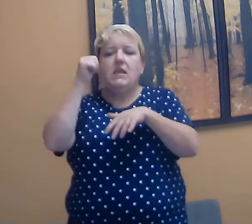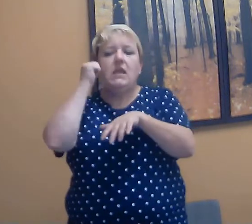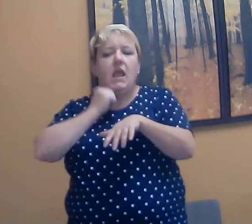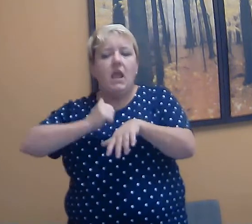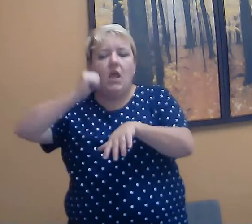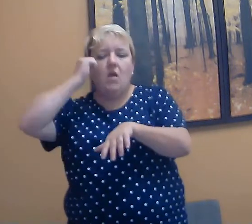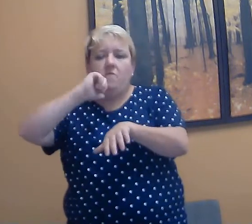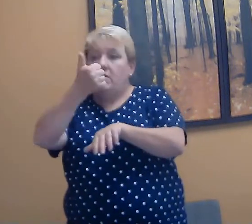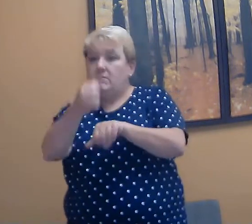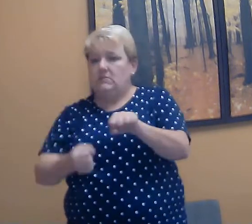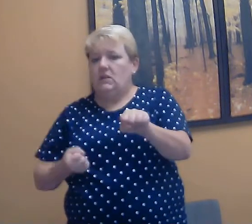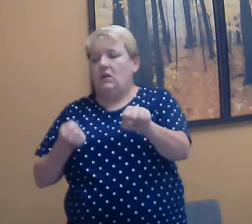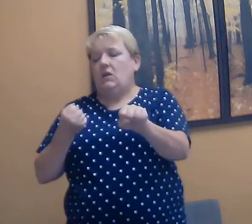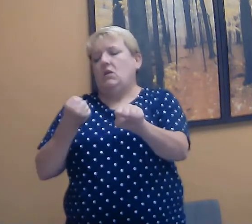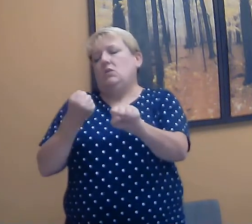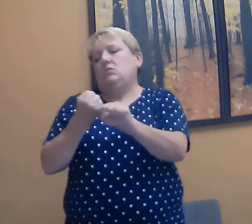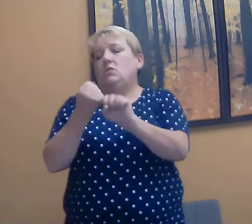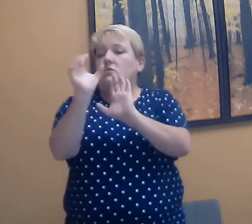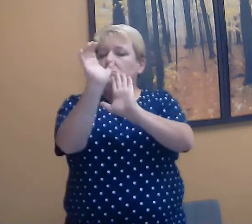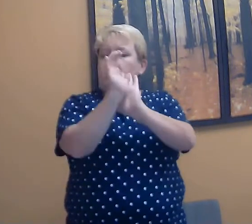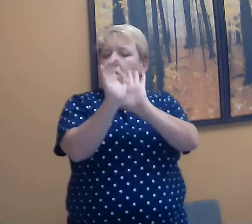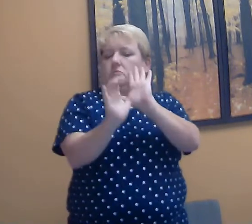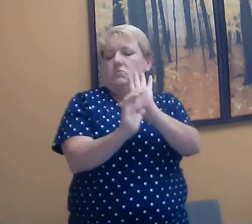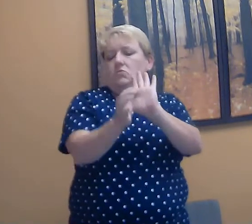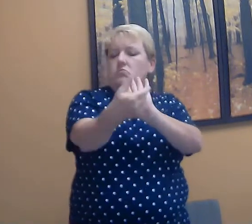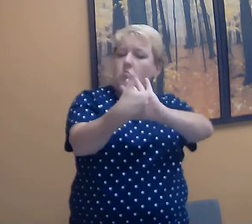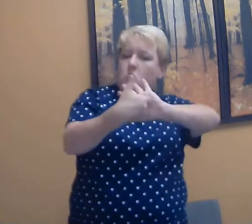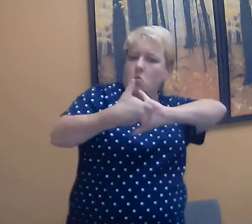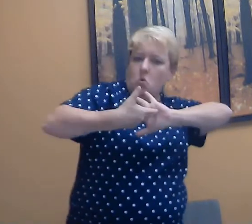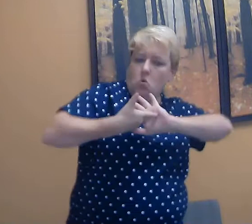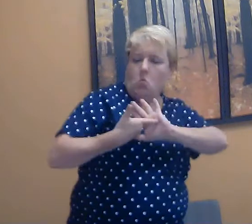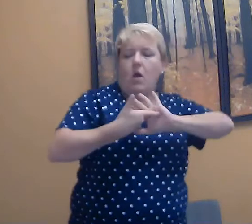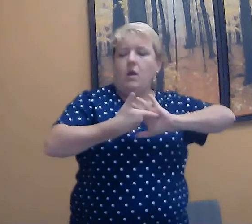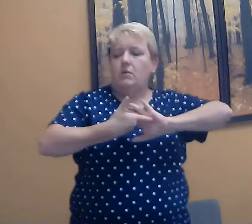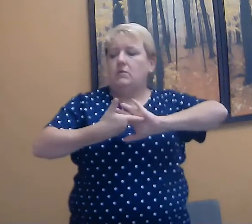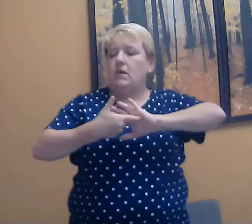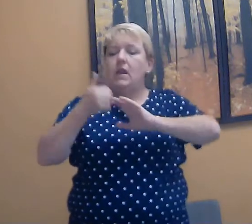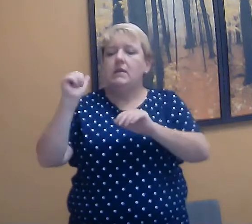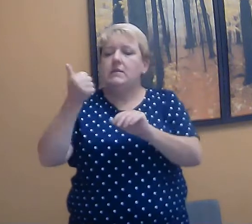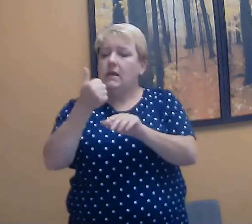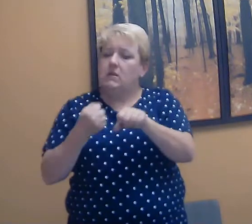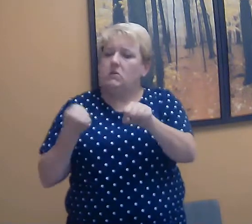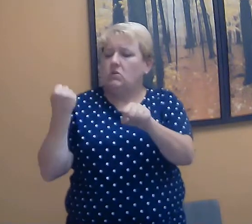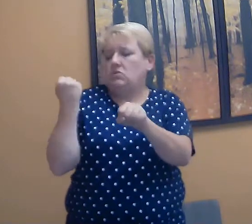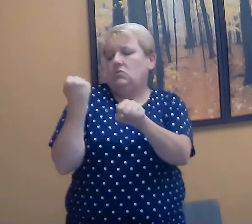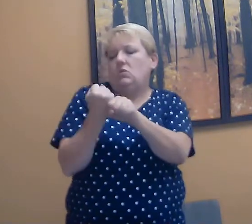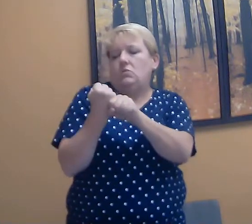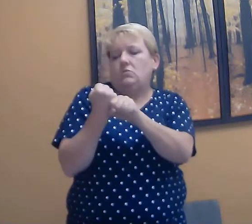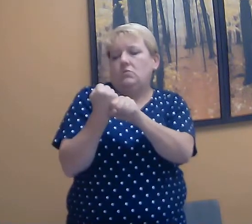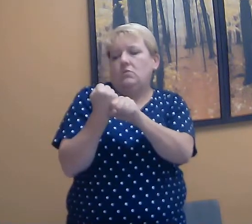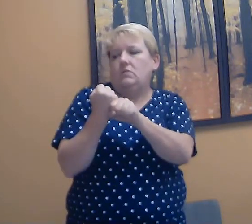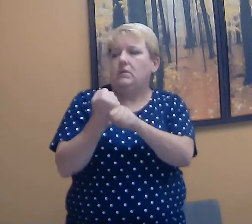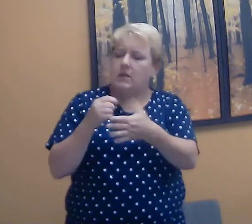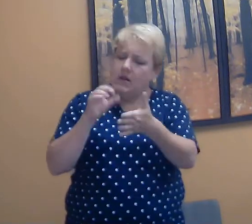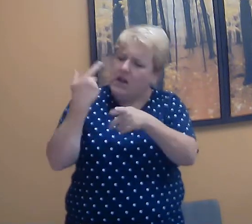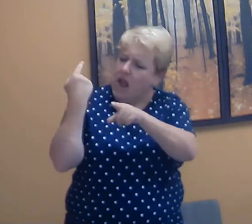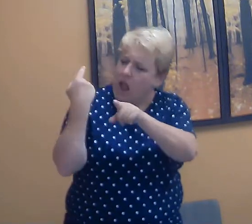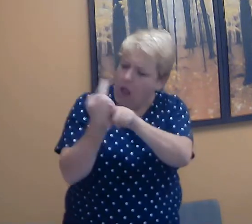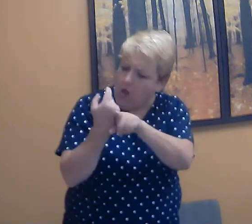The U.S. Constitution requires the federal government to conduct a census every 10 years to get an accurate count and survey of